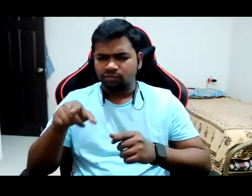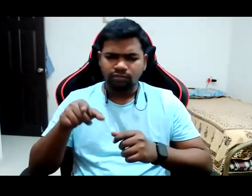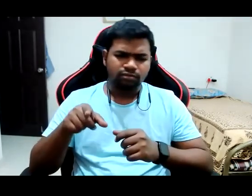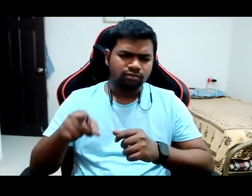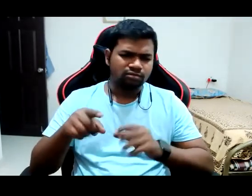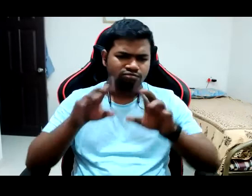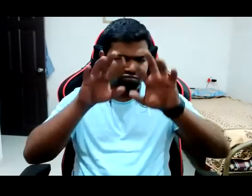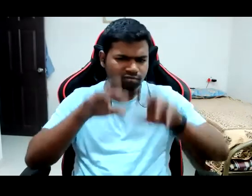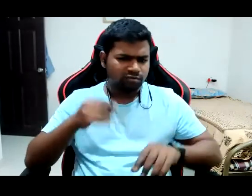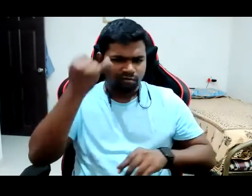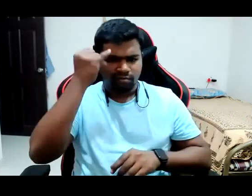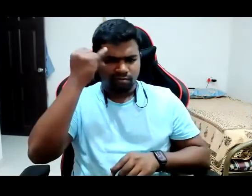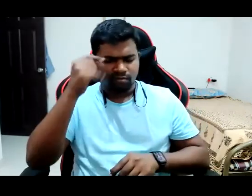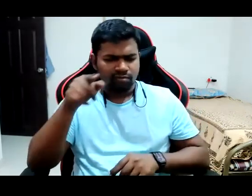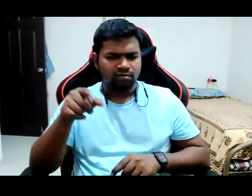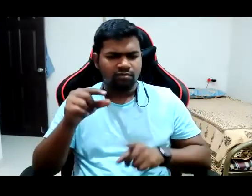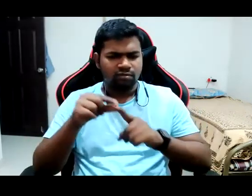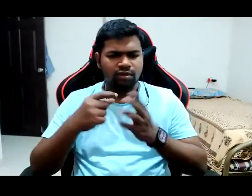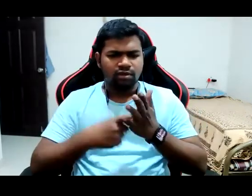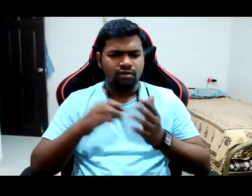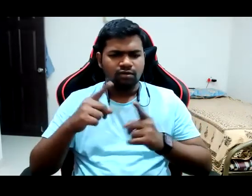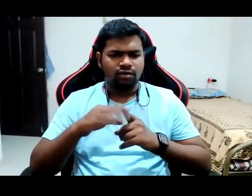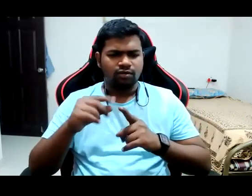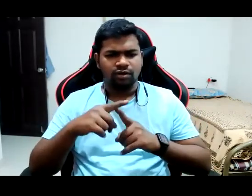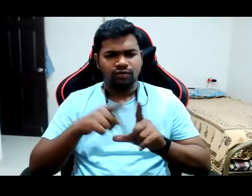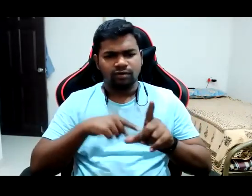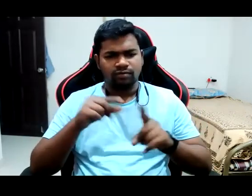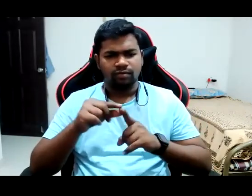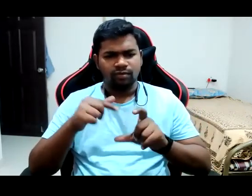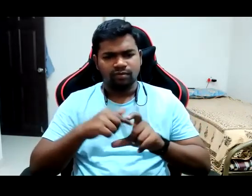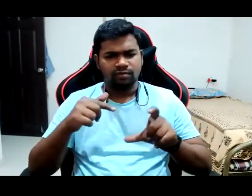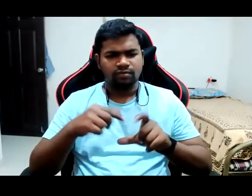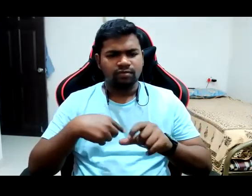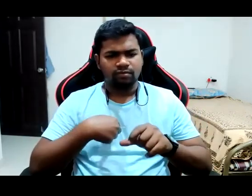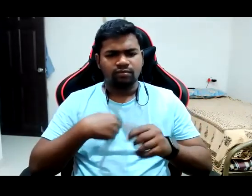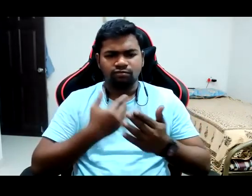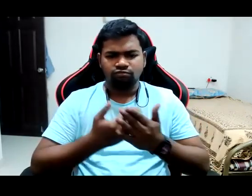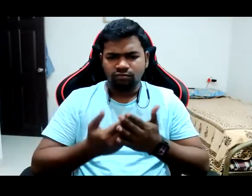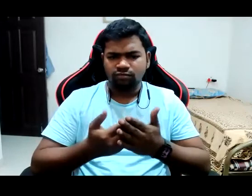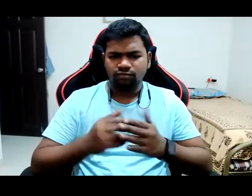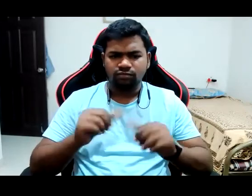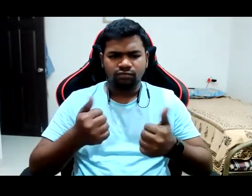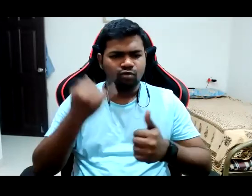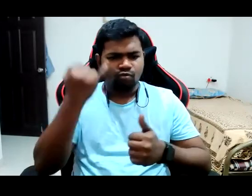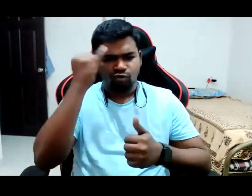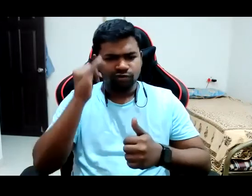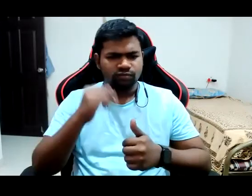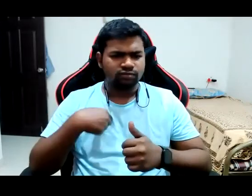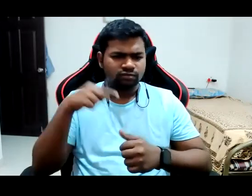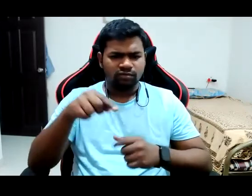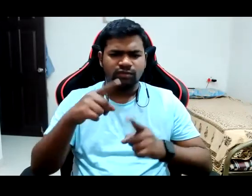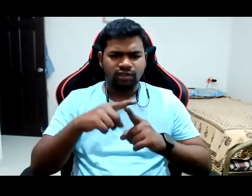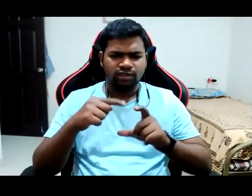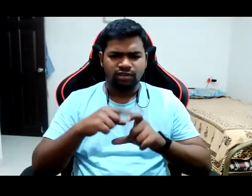draft my idea into a prototype and I can submit as a project? Because I'm not into a